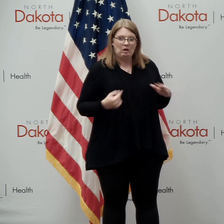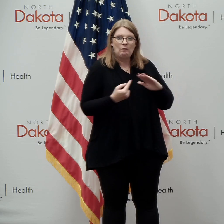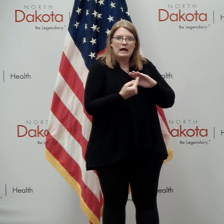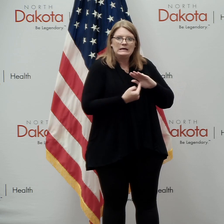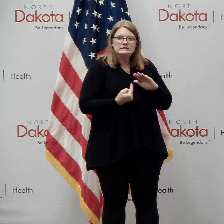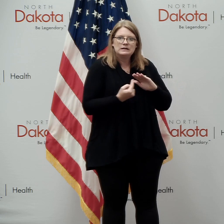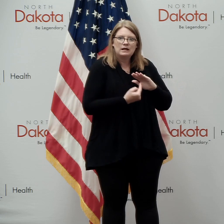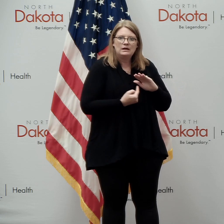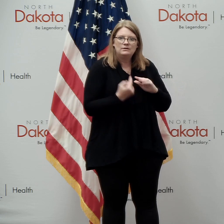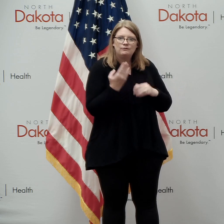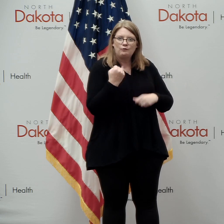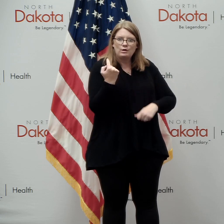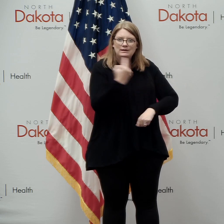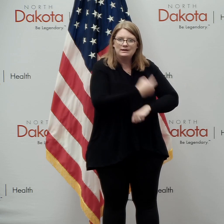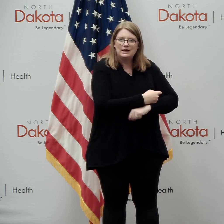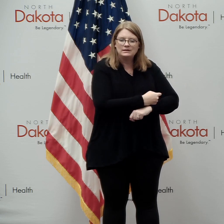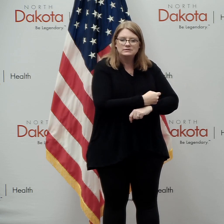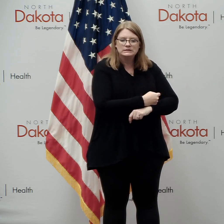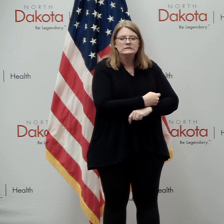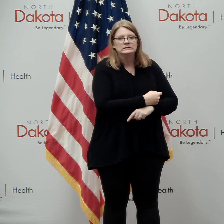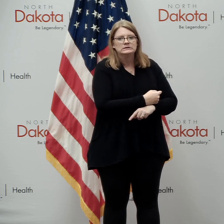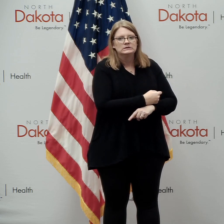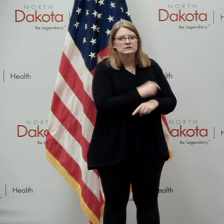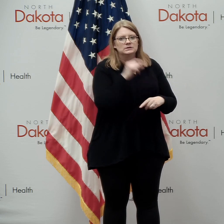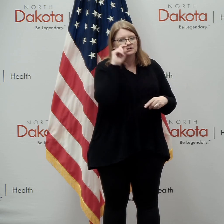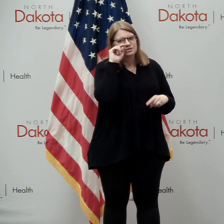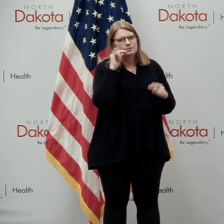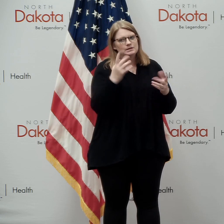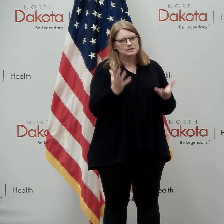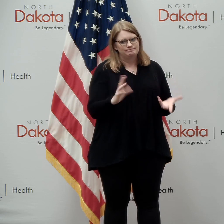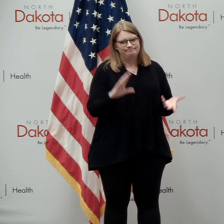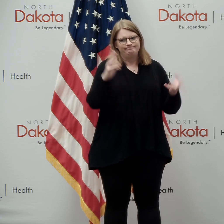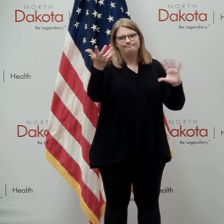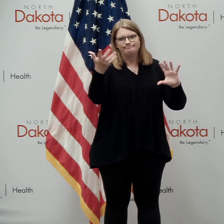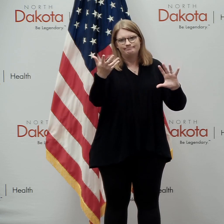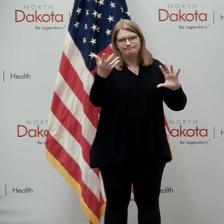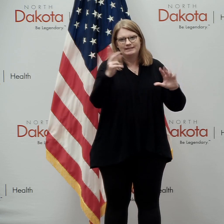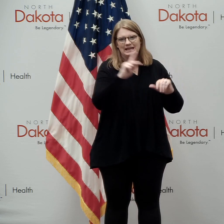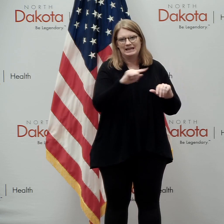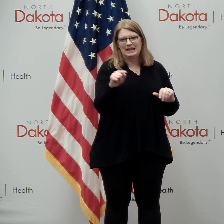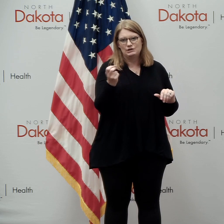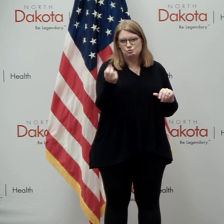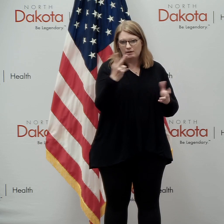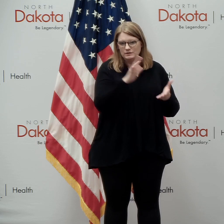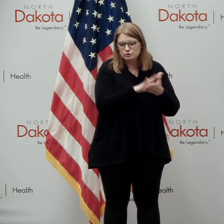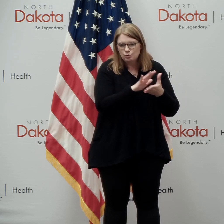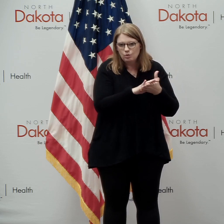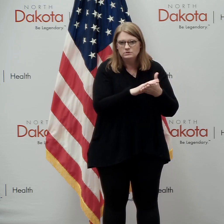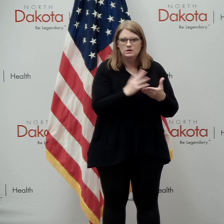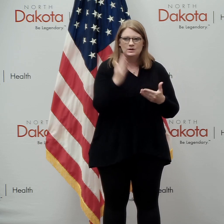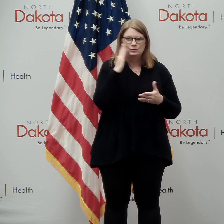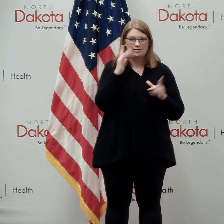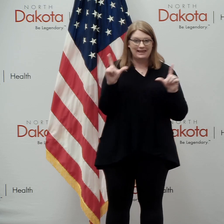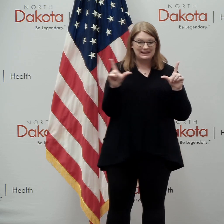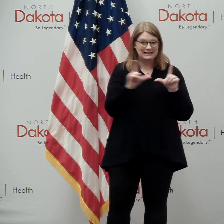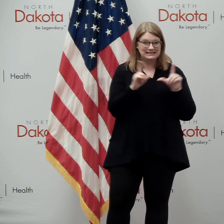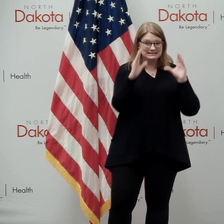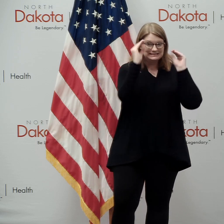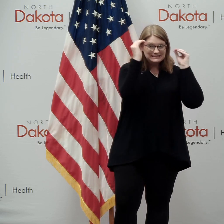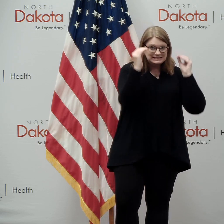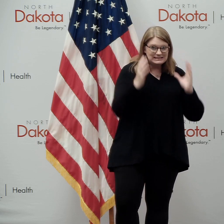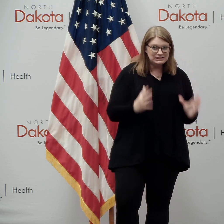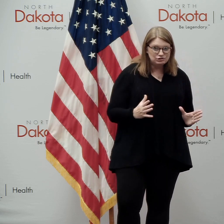self-isolate. We know that we're going to have some challenges. And our K-12 schools have opened for the 2021 year. We know that licensed teachers